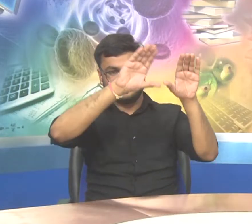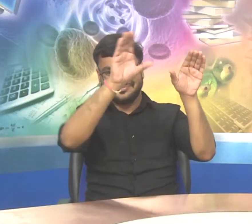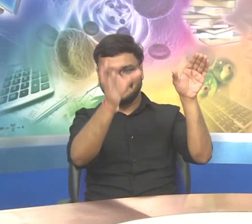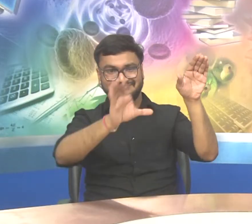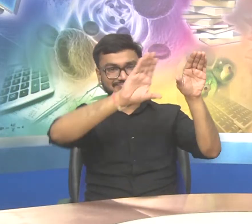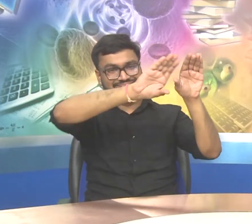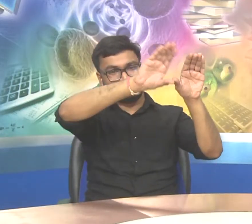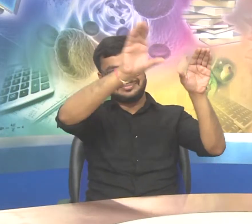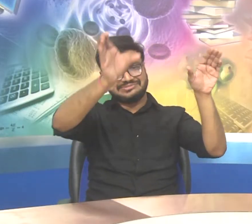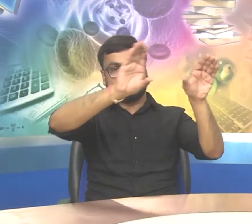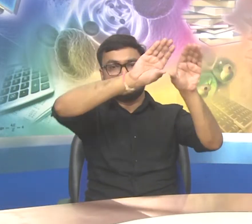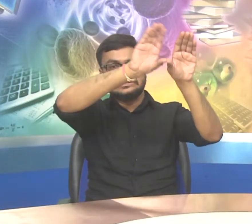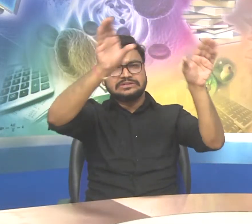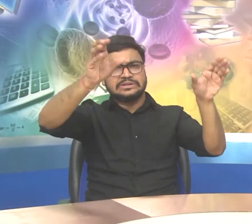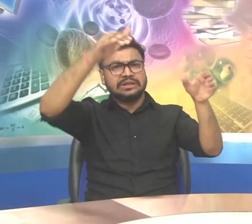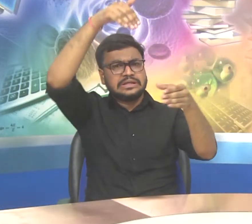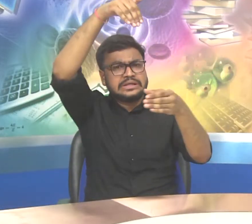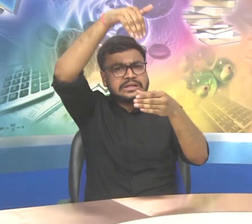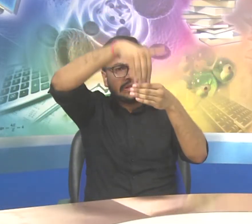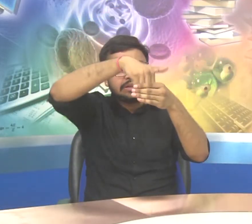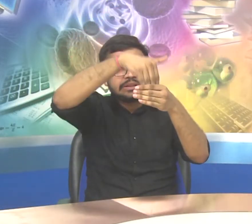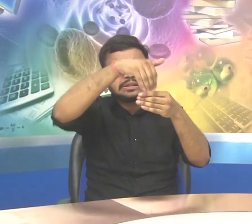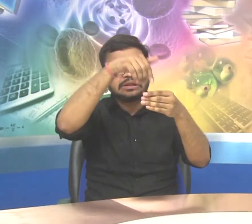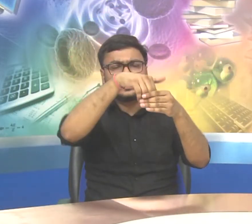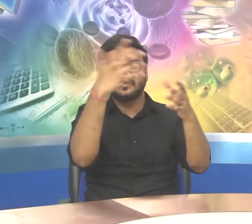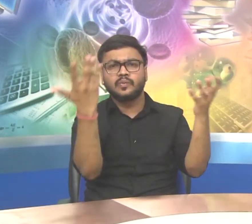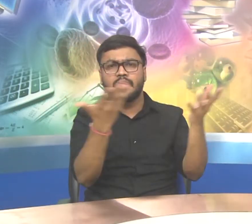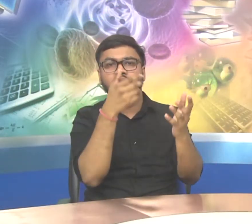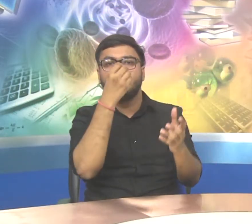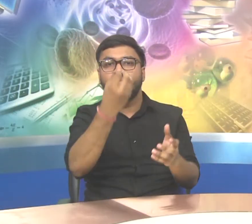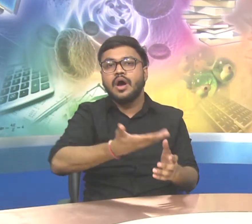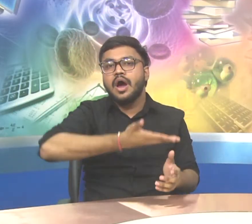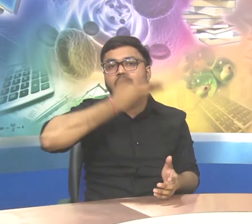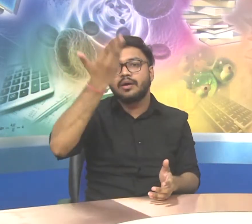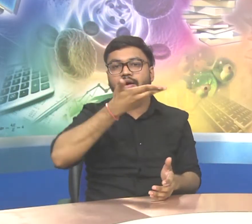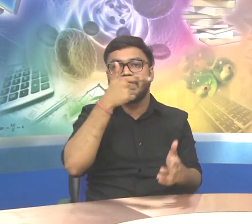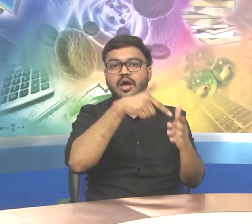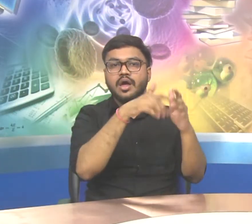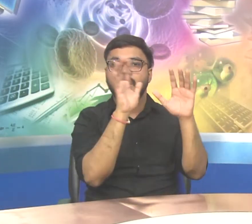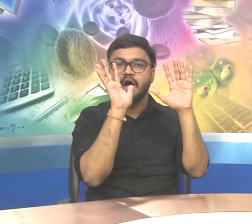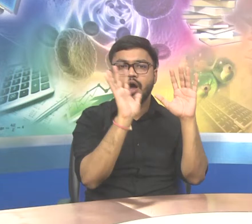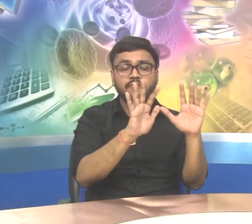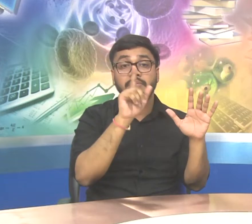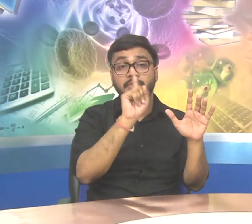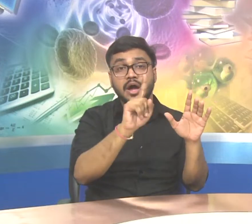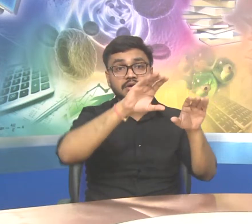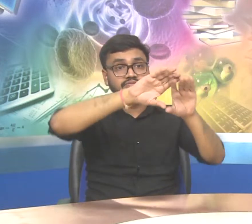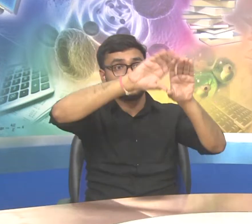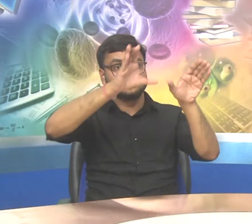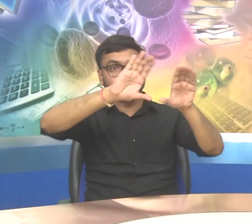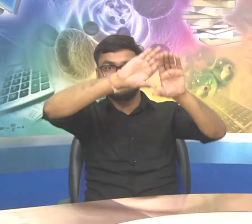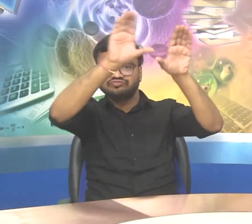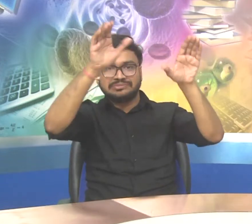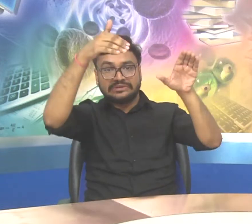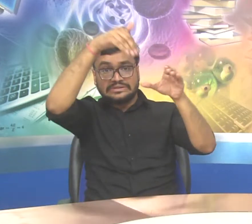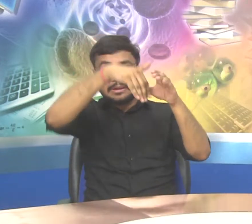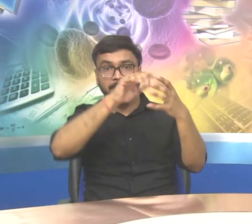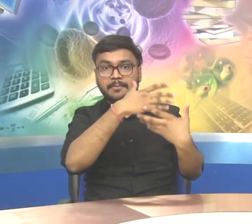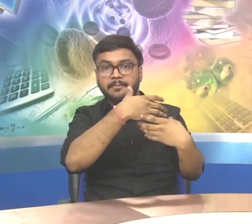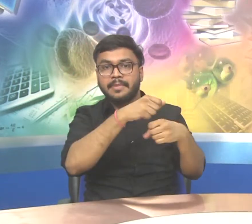The both scientists suggested that in the early Earth's atmosphere, which had no